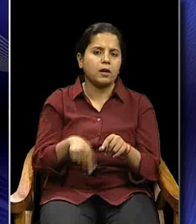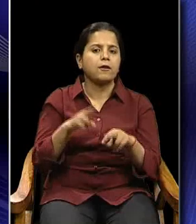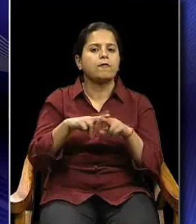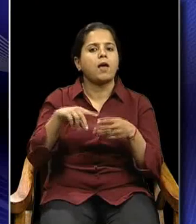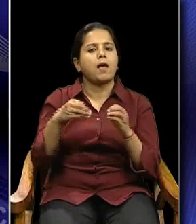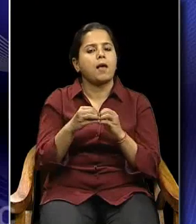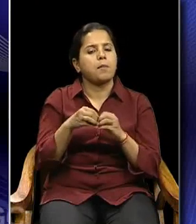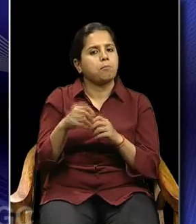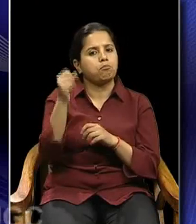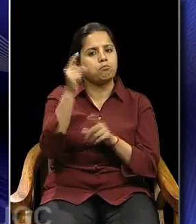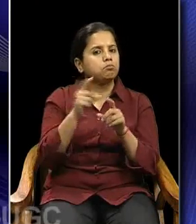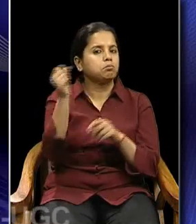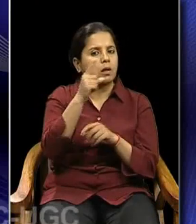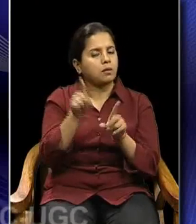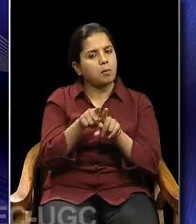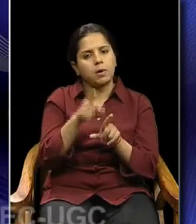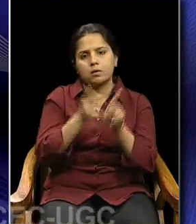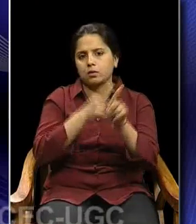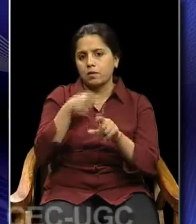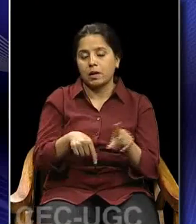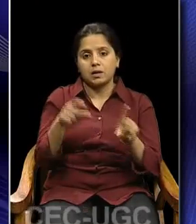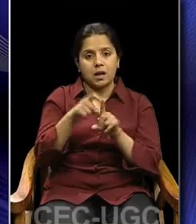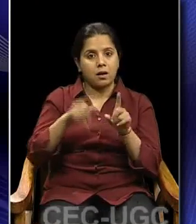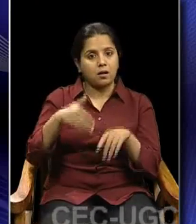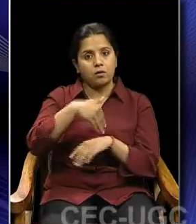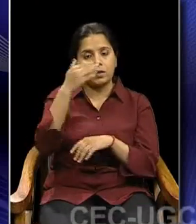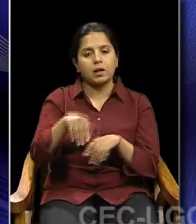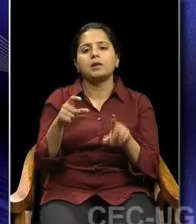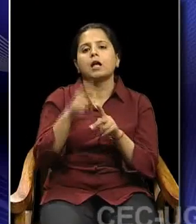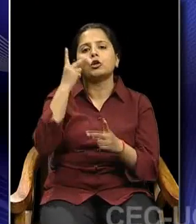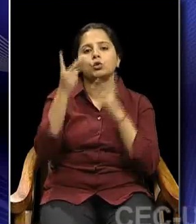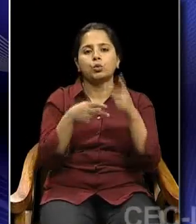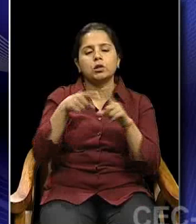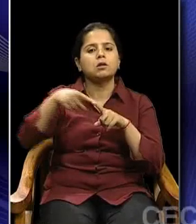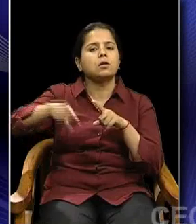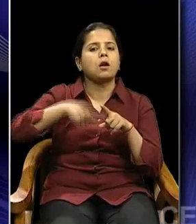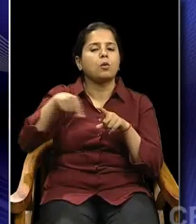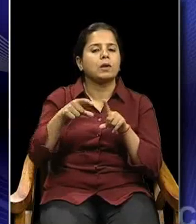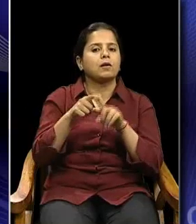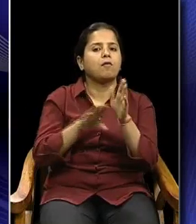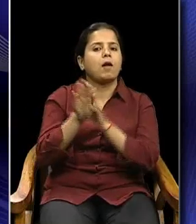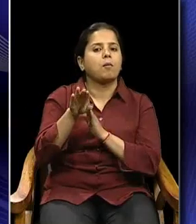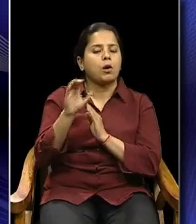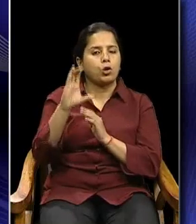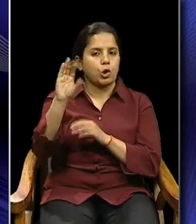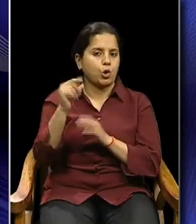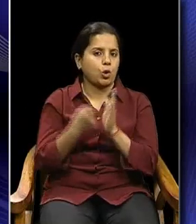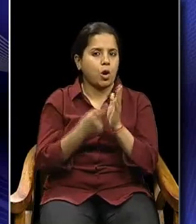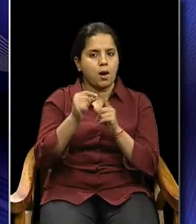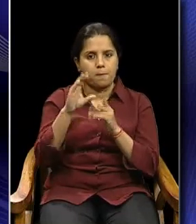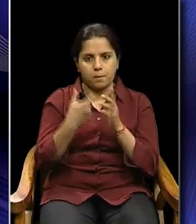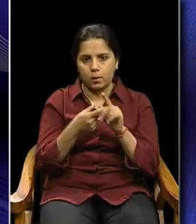February, and in Delhi it is organized by the Delhi Tourism and Transport Development Corporation. And